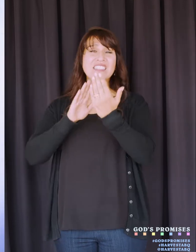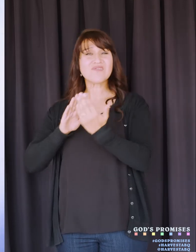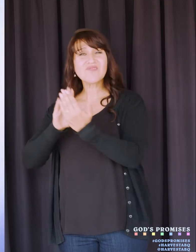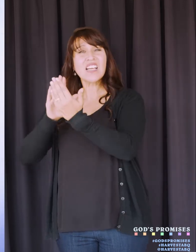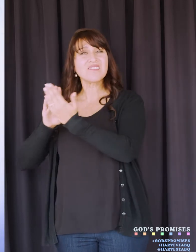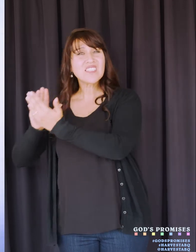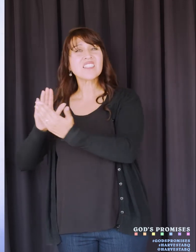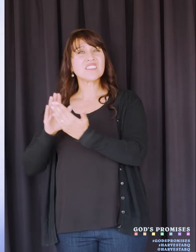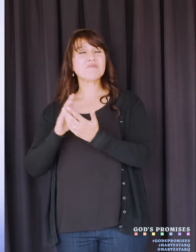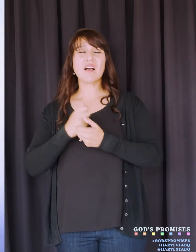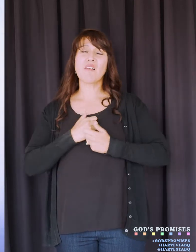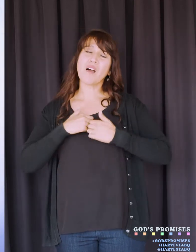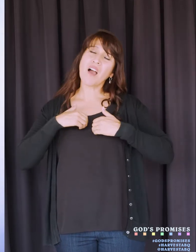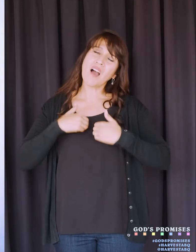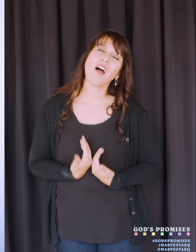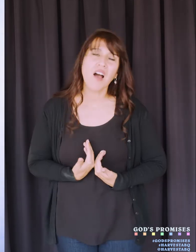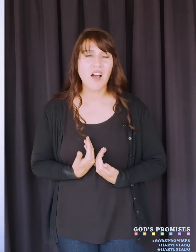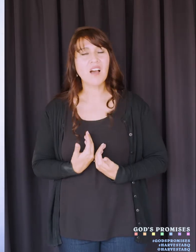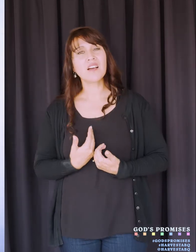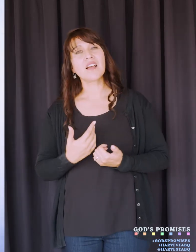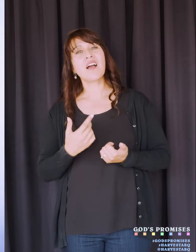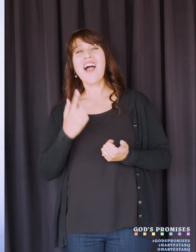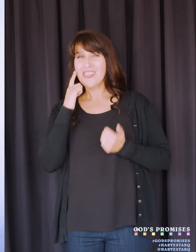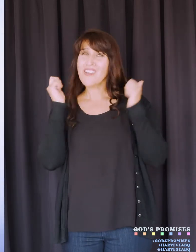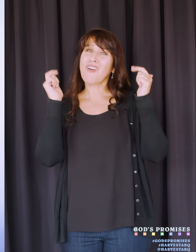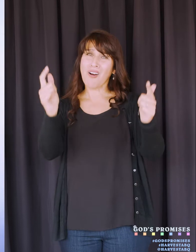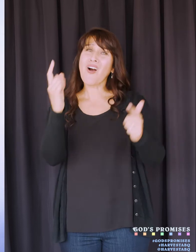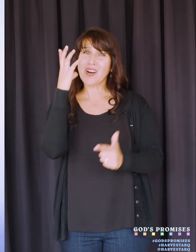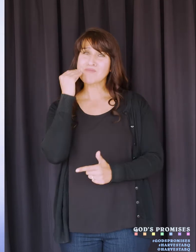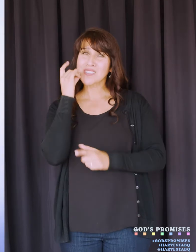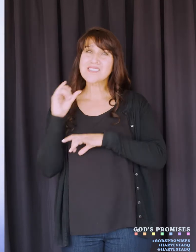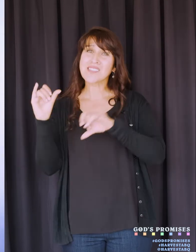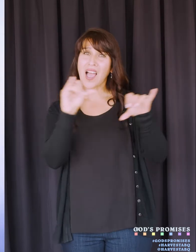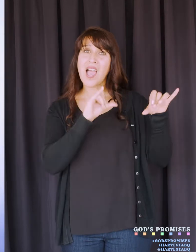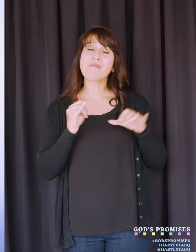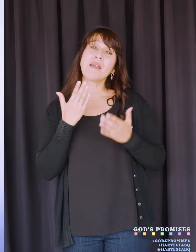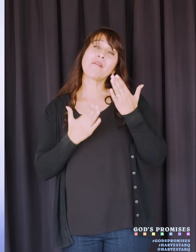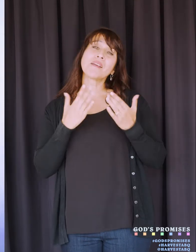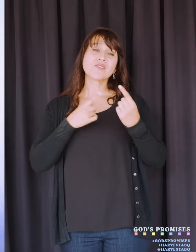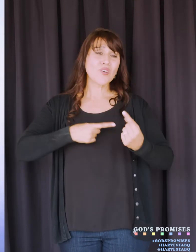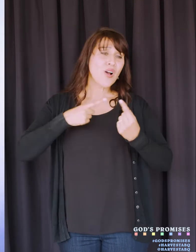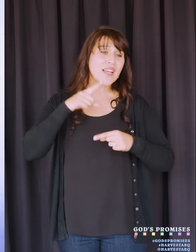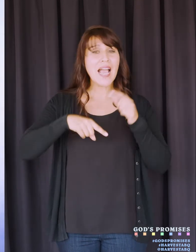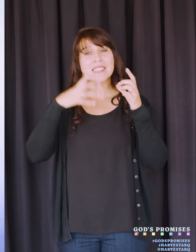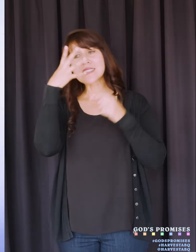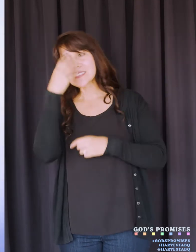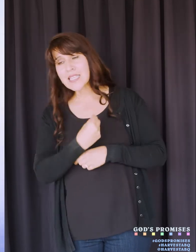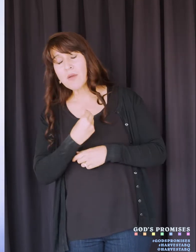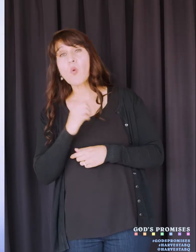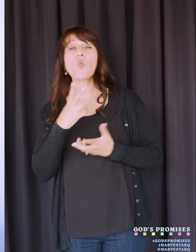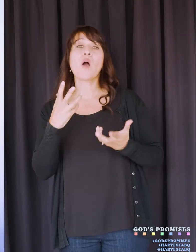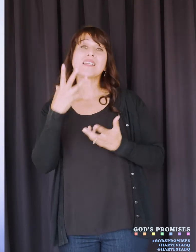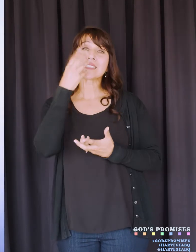just wears us down. I think everyone is experiencing it. You may struggle to sleep because of the pressure, or you may want to sleep